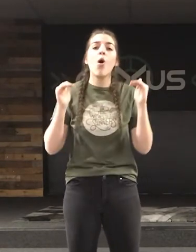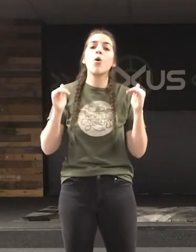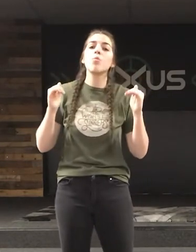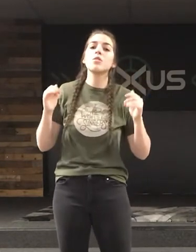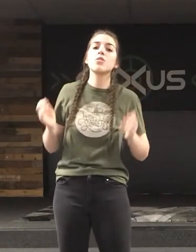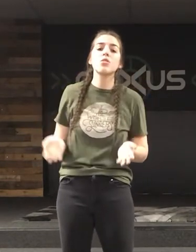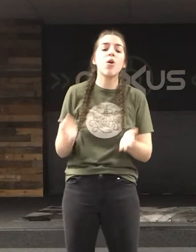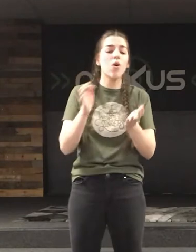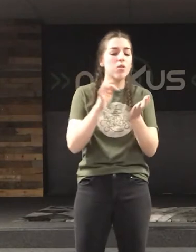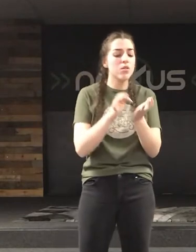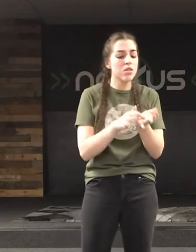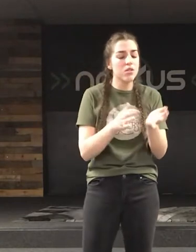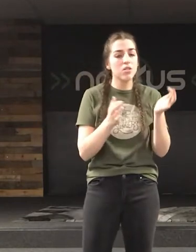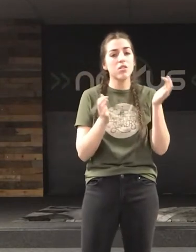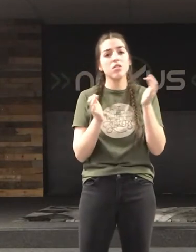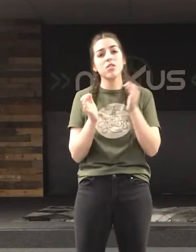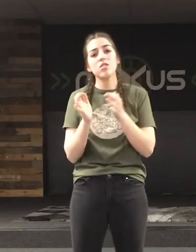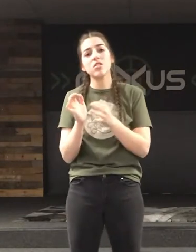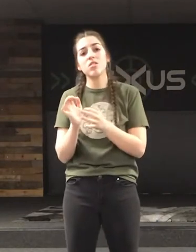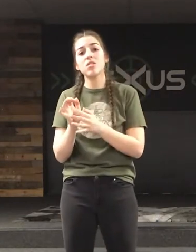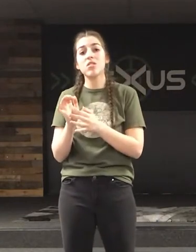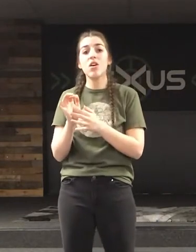my hope is only